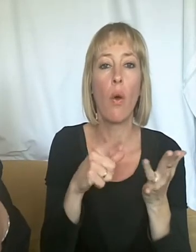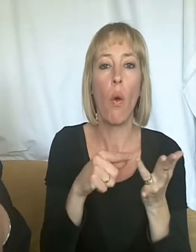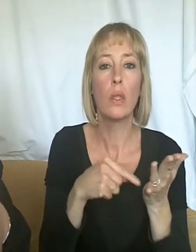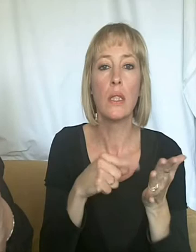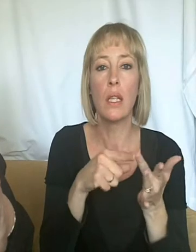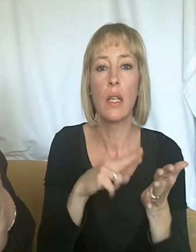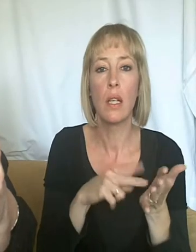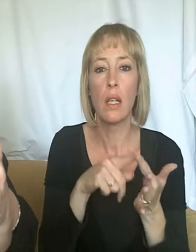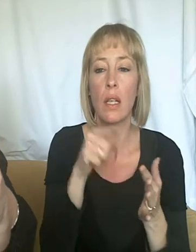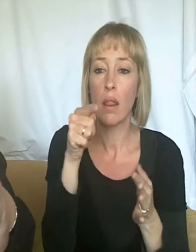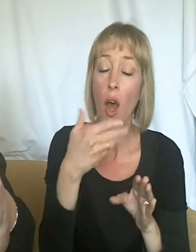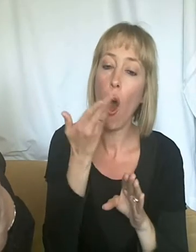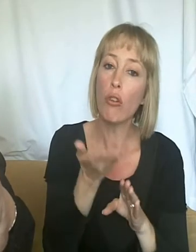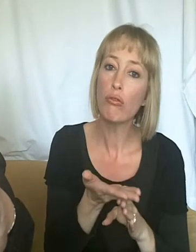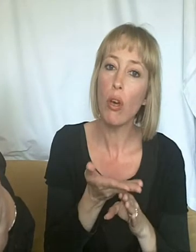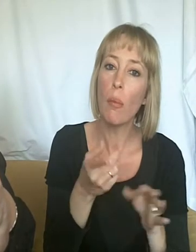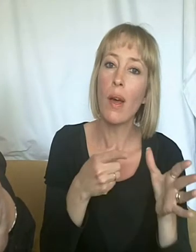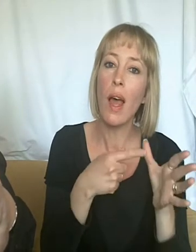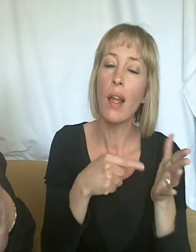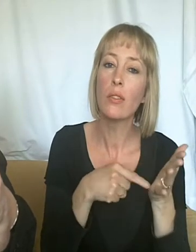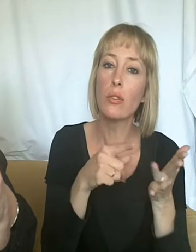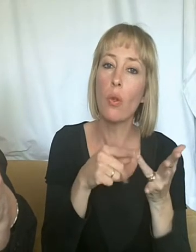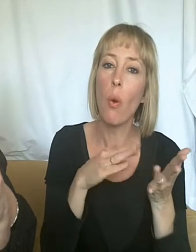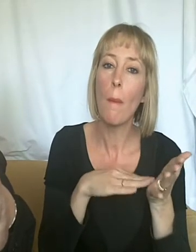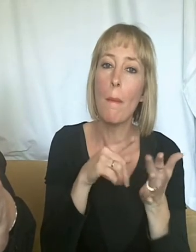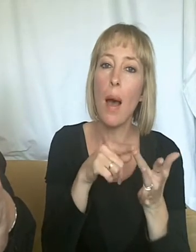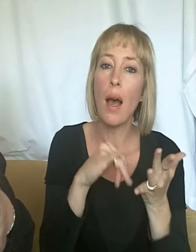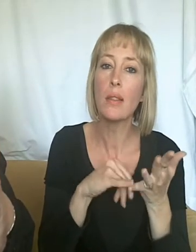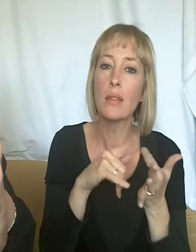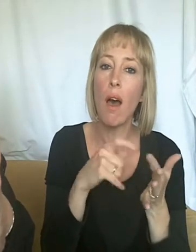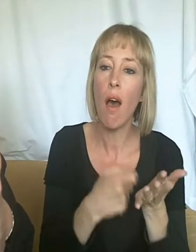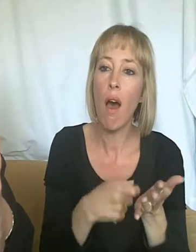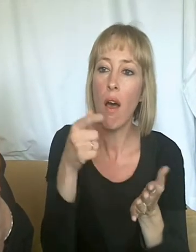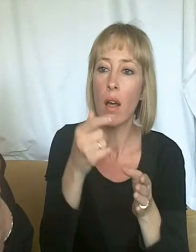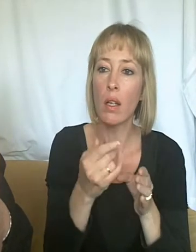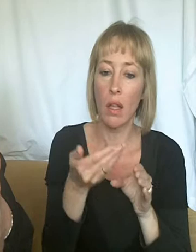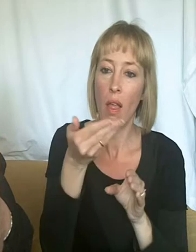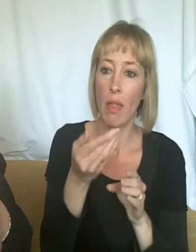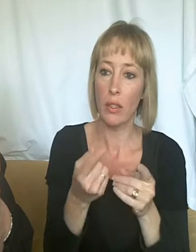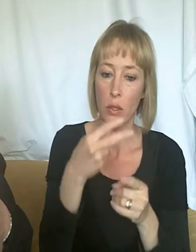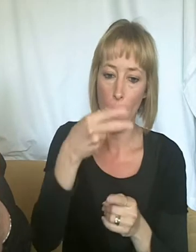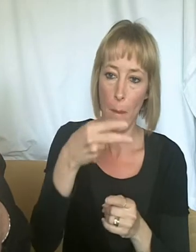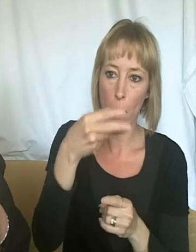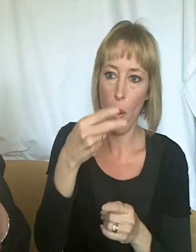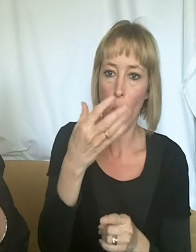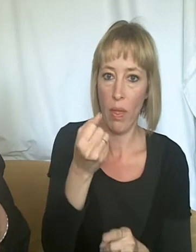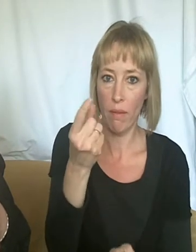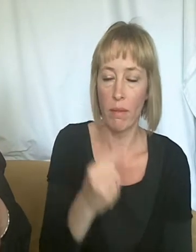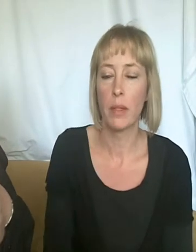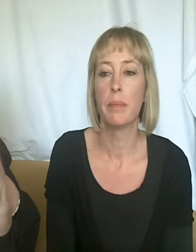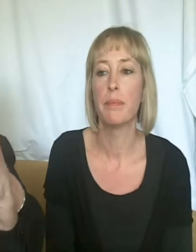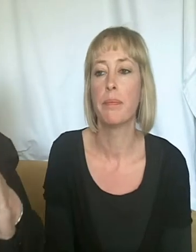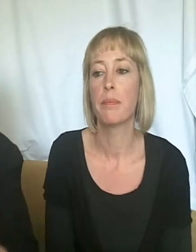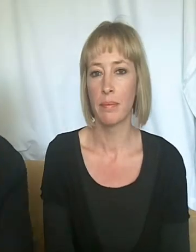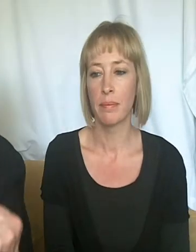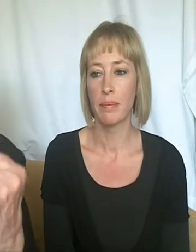an atomizer. There is the atomizer on the end of this little electronic cigarette.